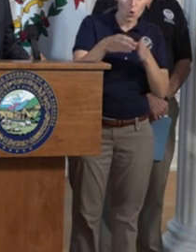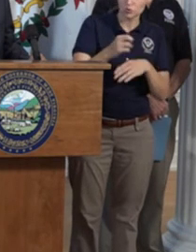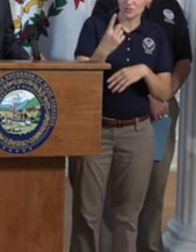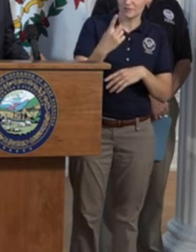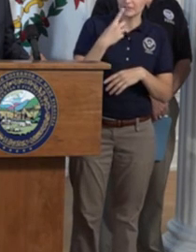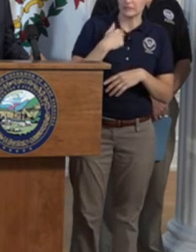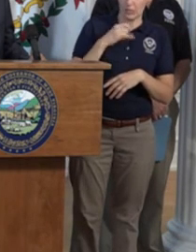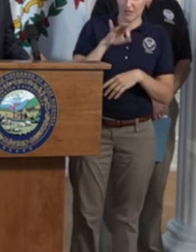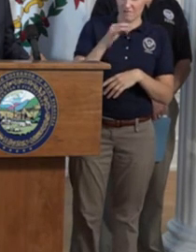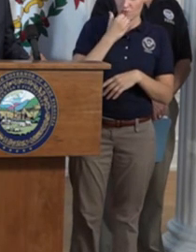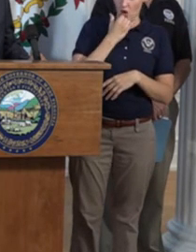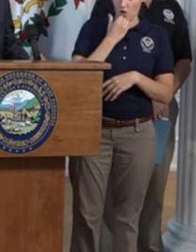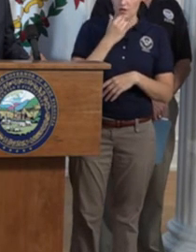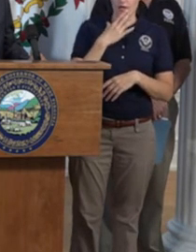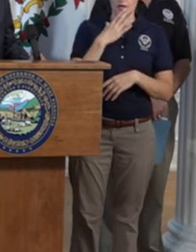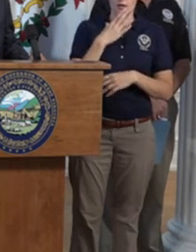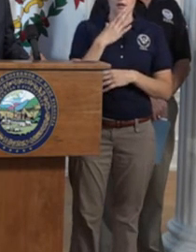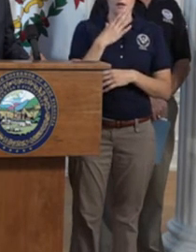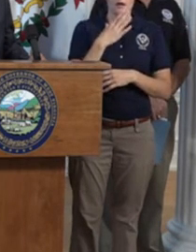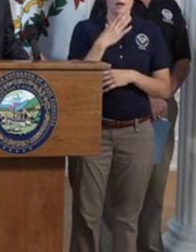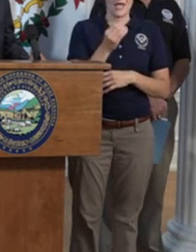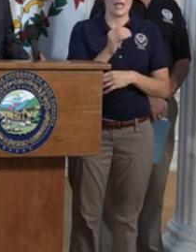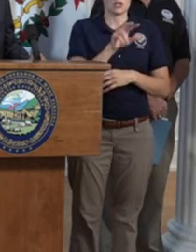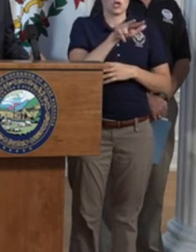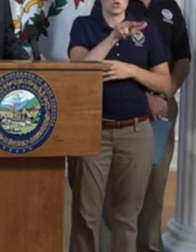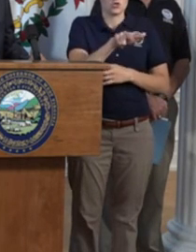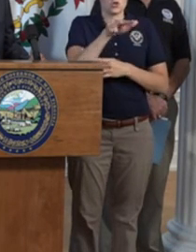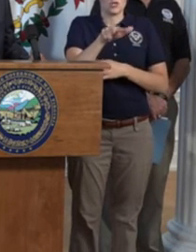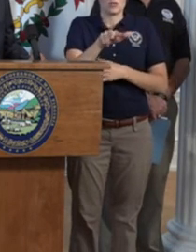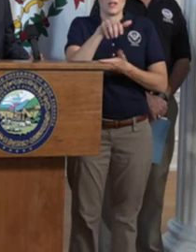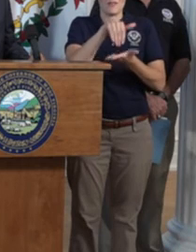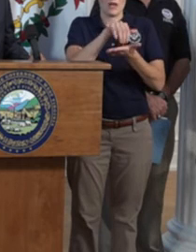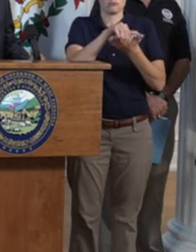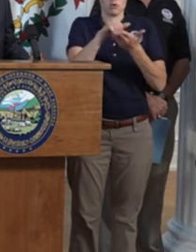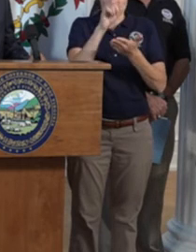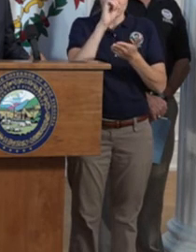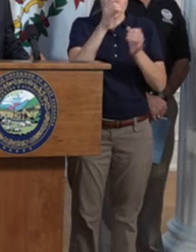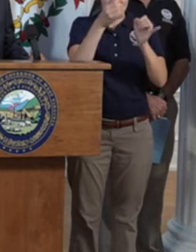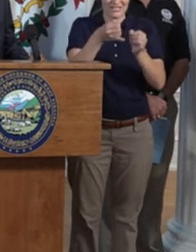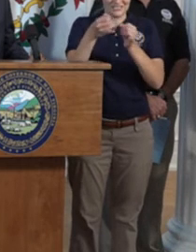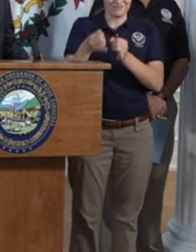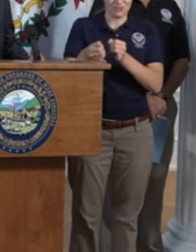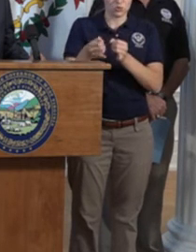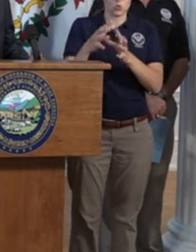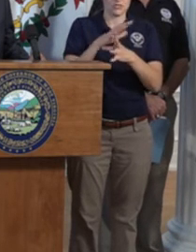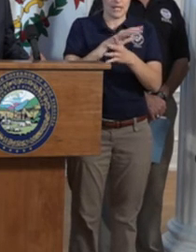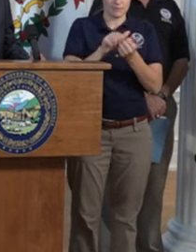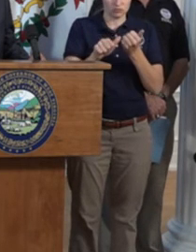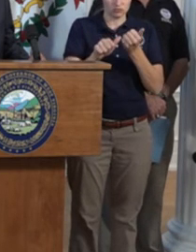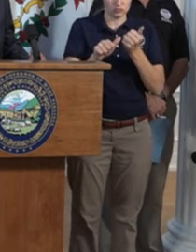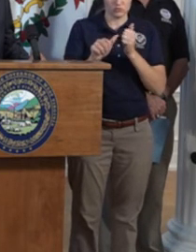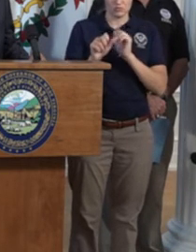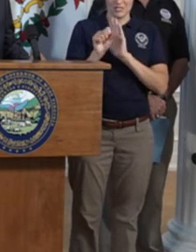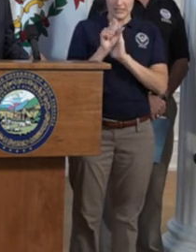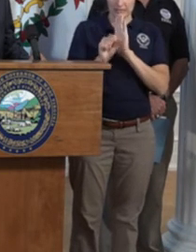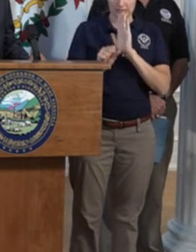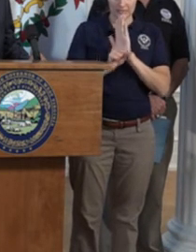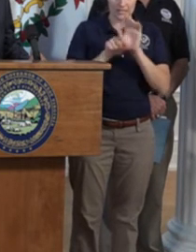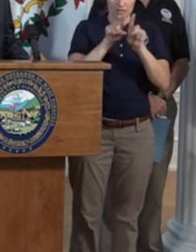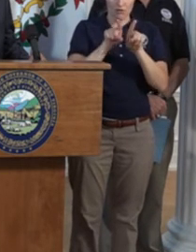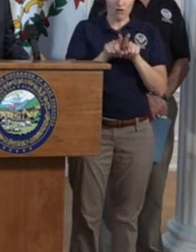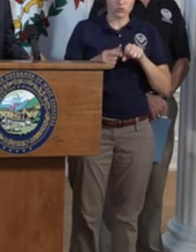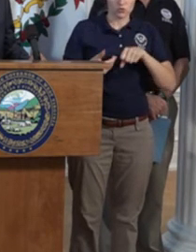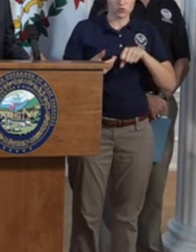this, and $33,000 for individuals. Does the state have a role in helping to cover these